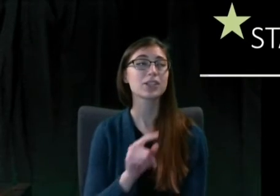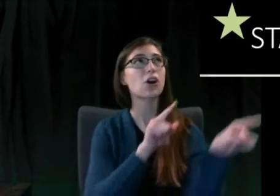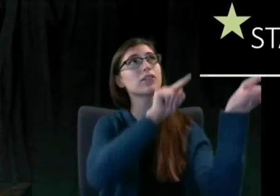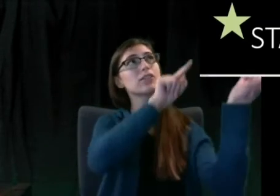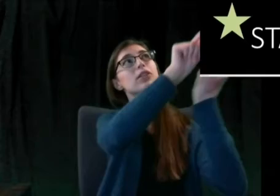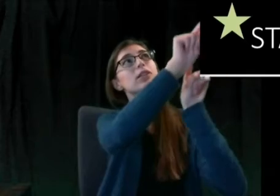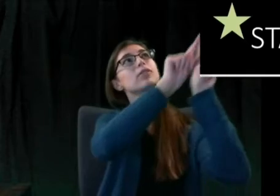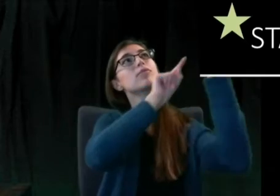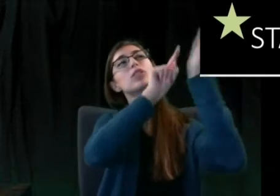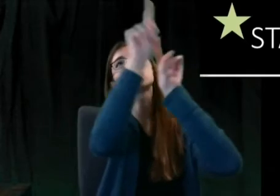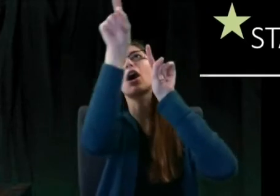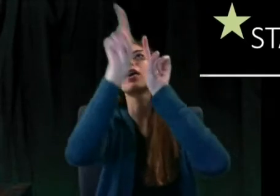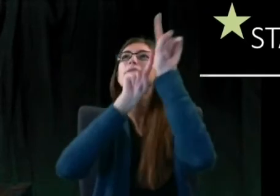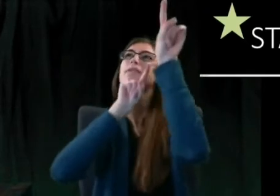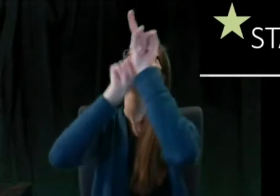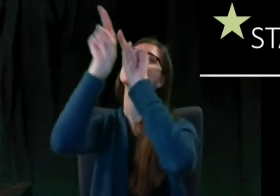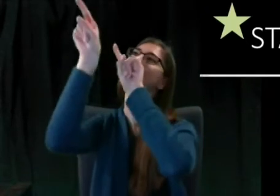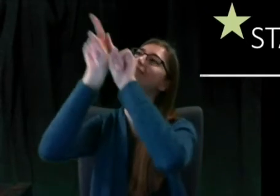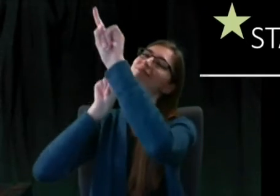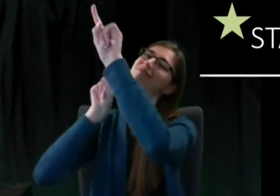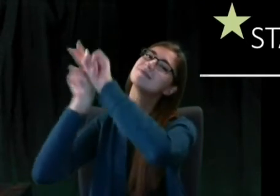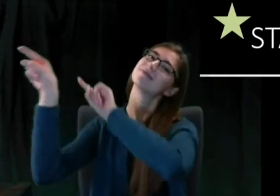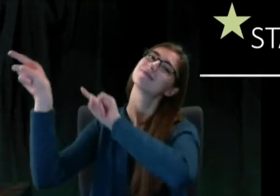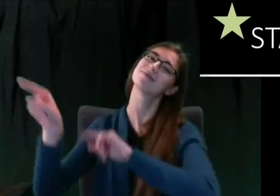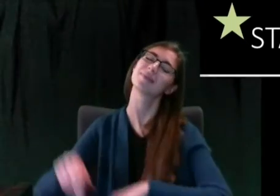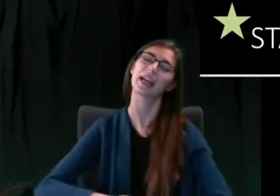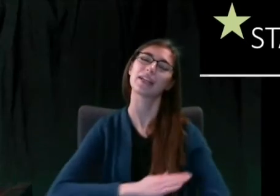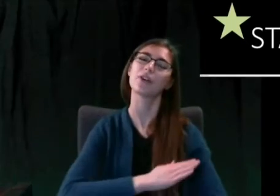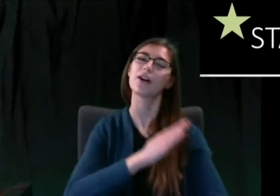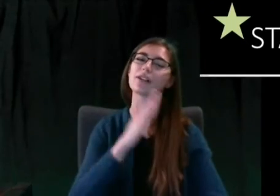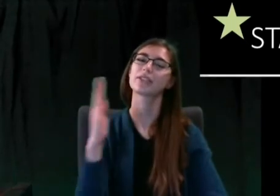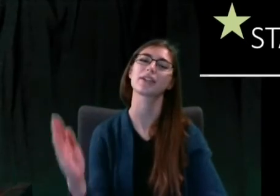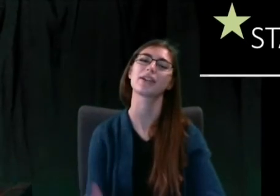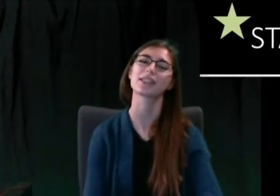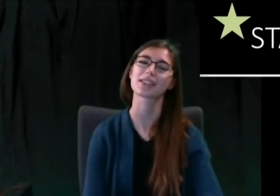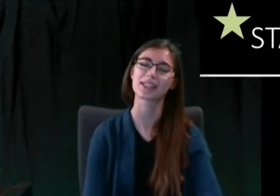Stars, you could do stars. Kind of arch it across the sky.